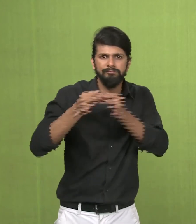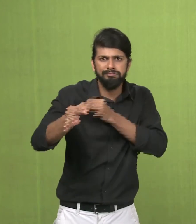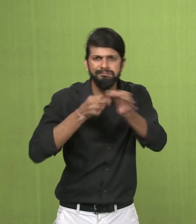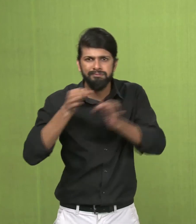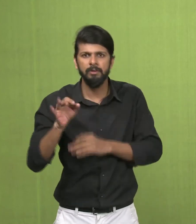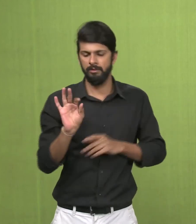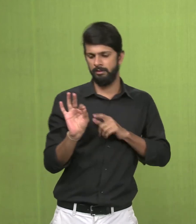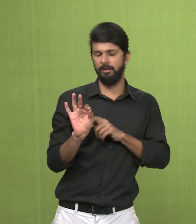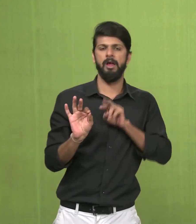of preaching.